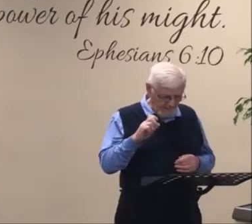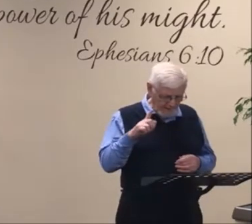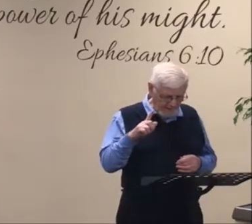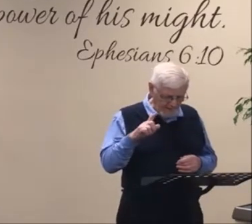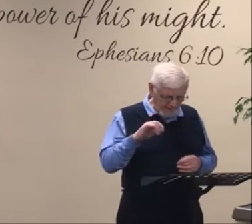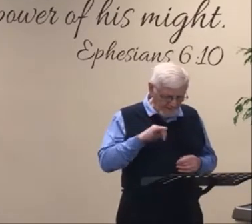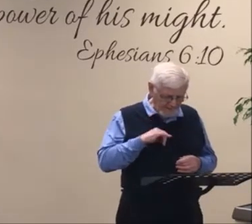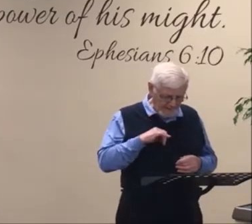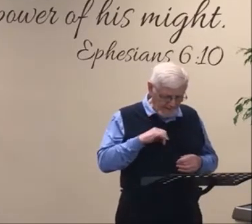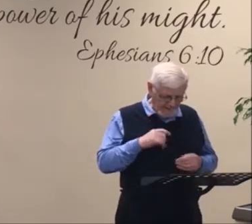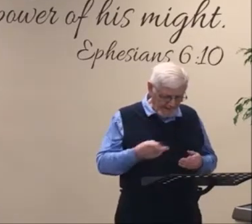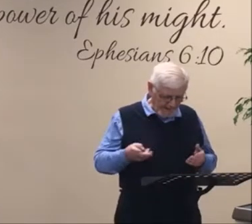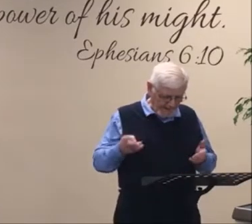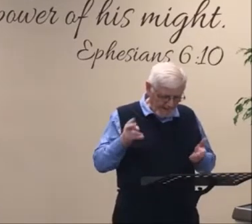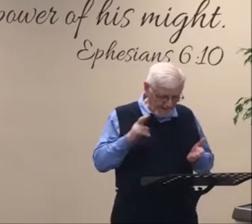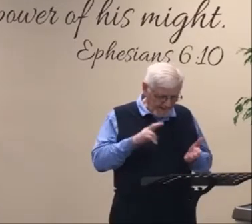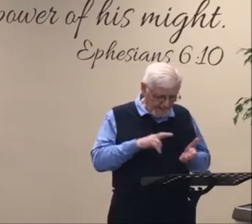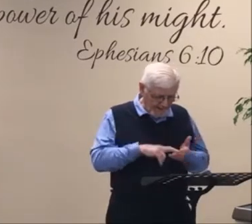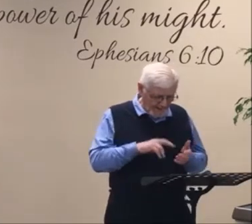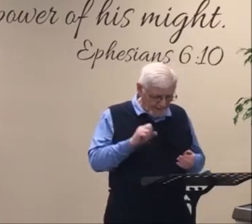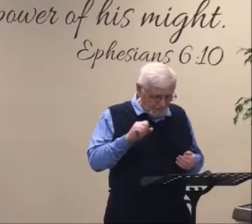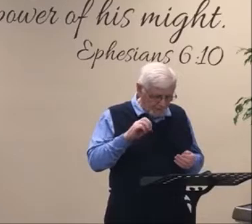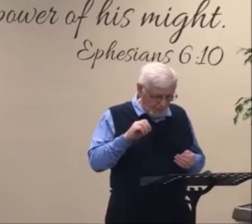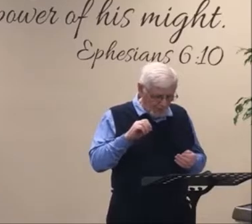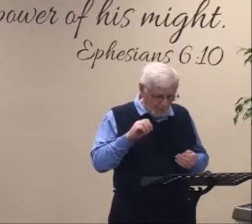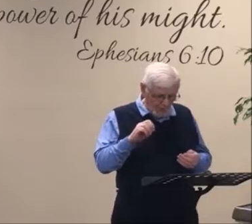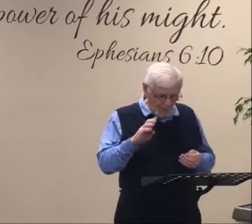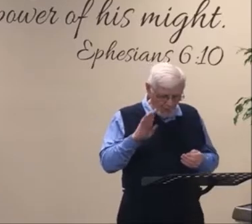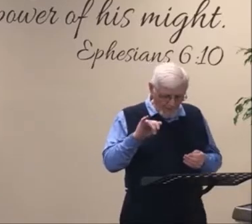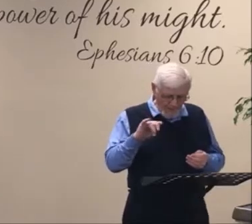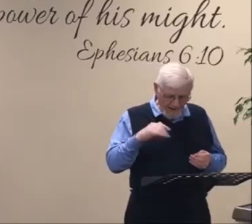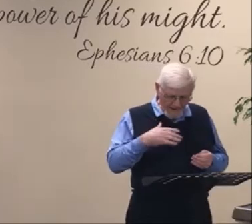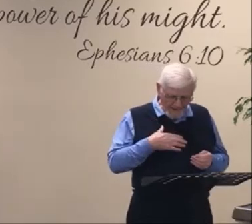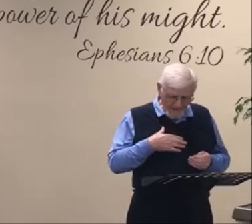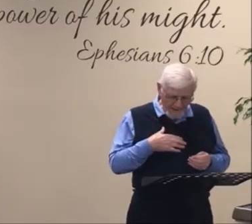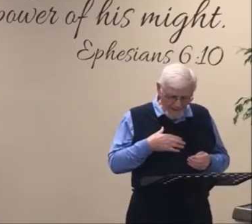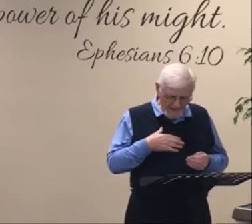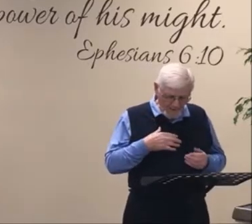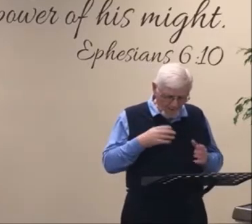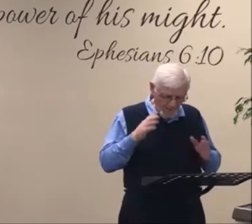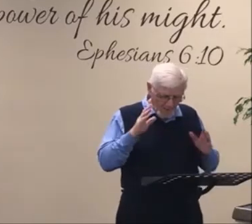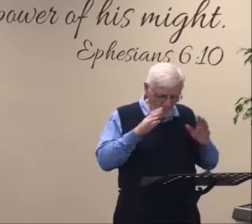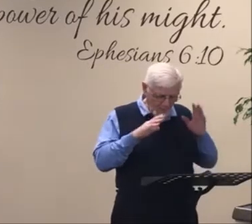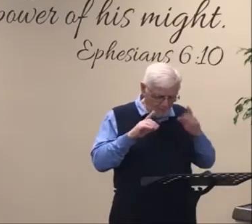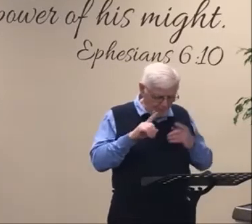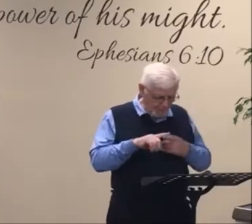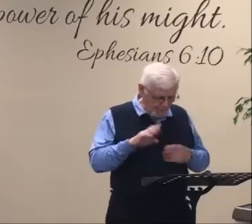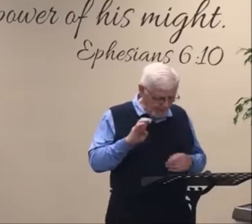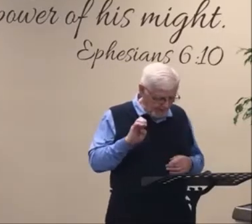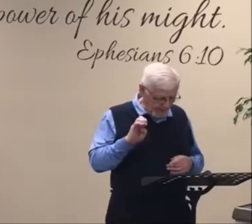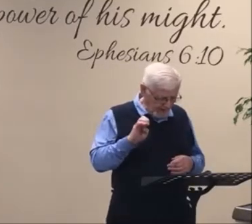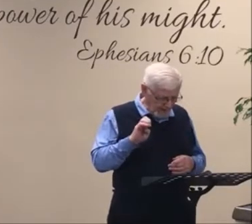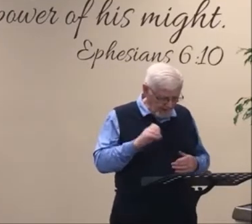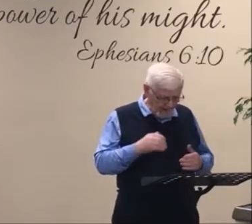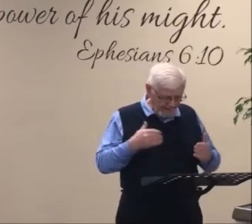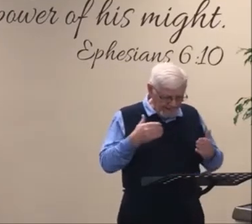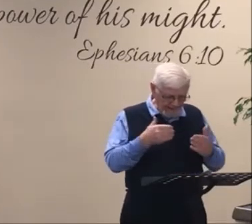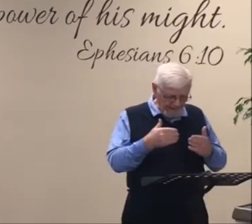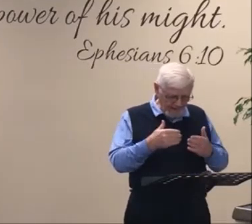Bethel I raise. So by my walls to be